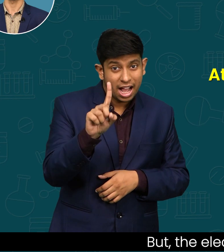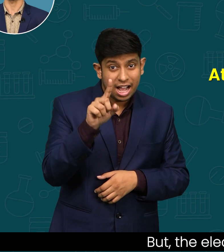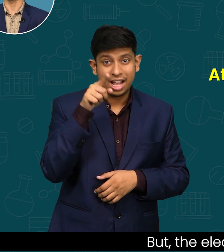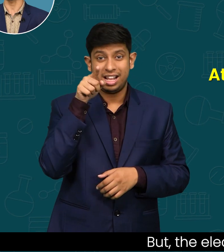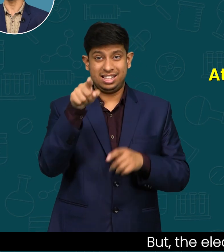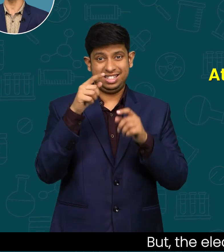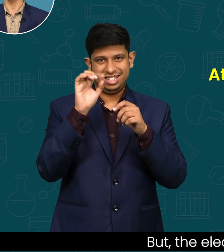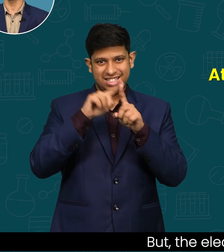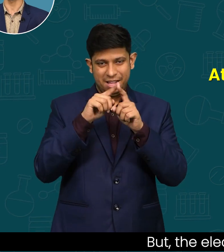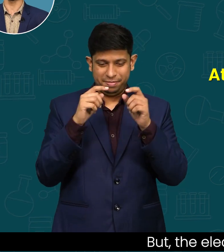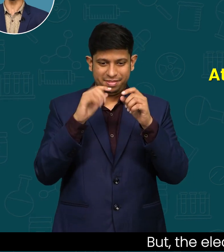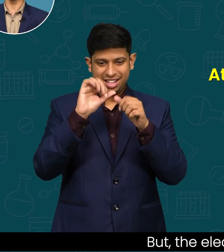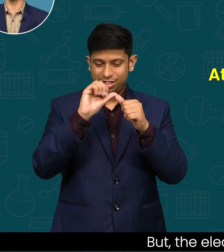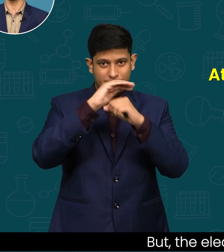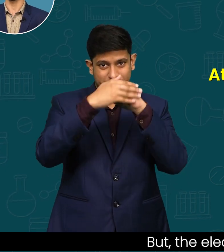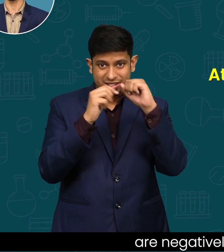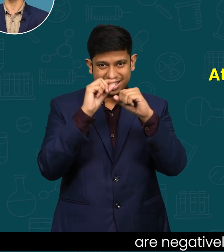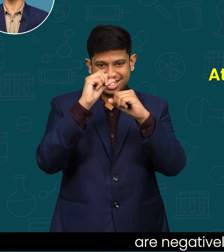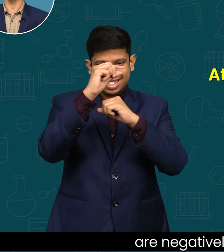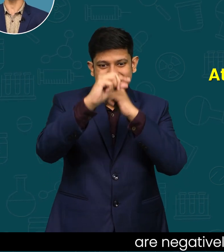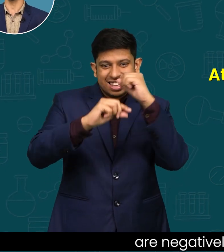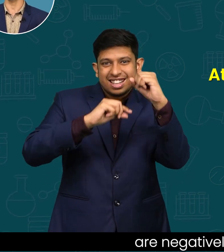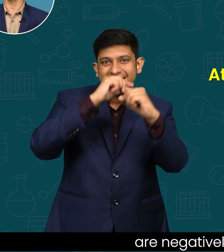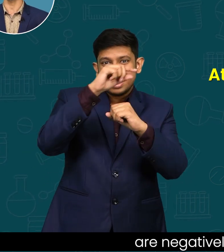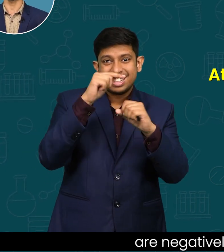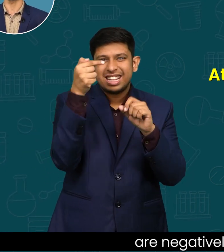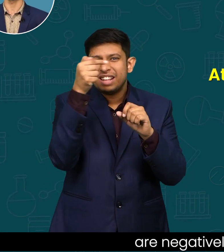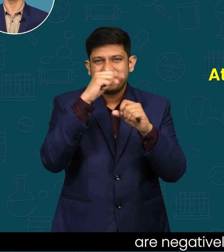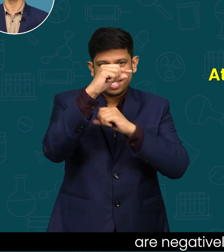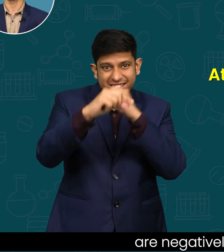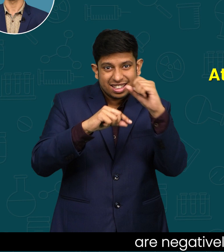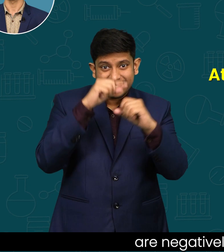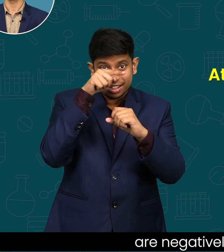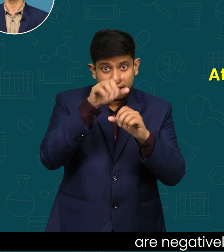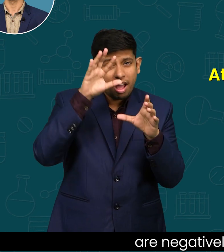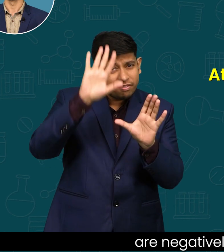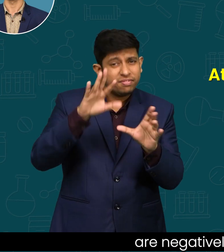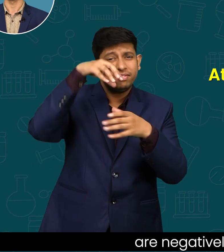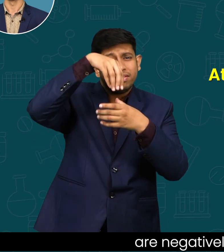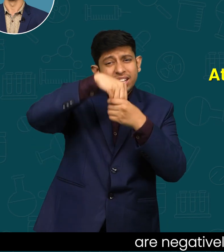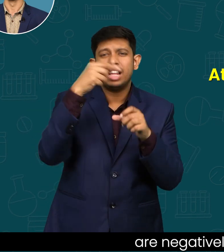But the electrons present in it are negatively charged particles.